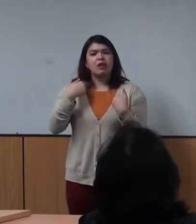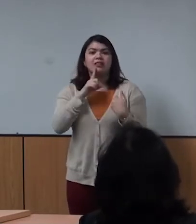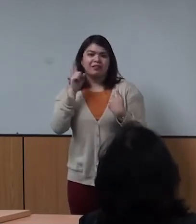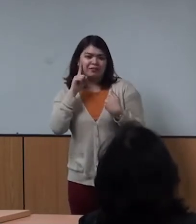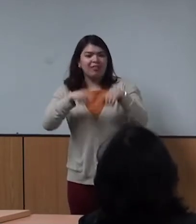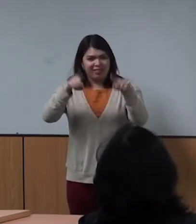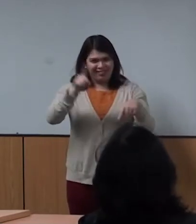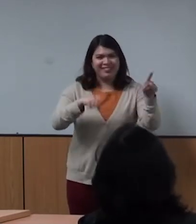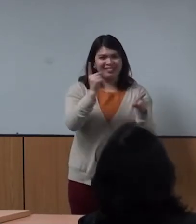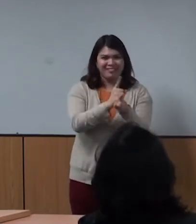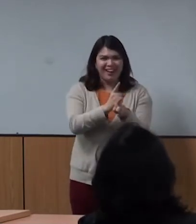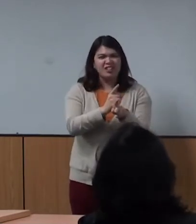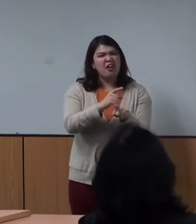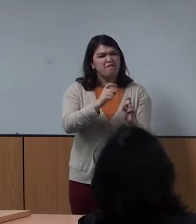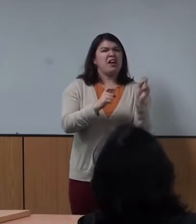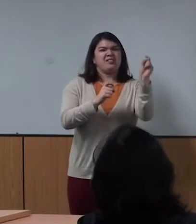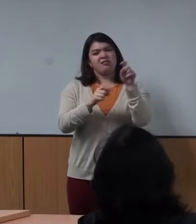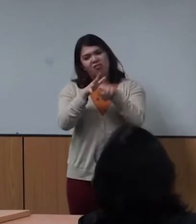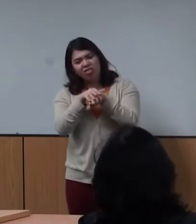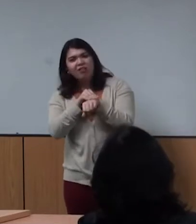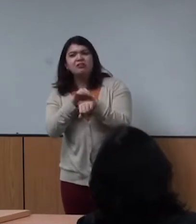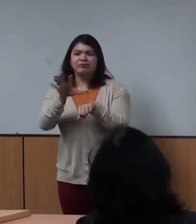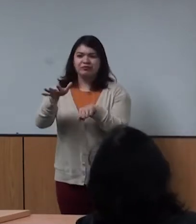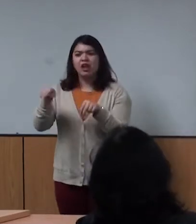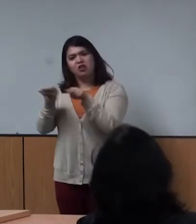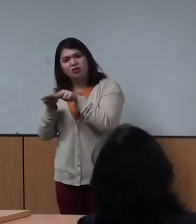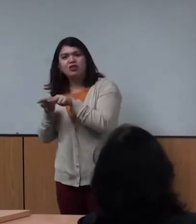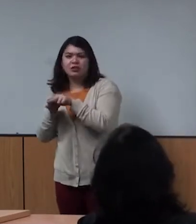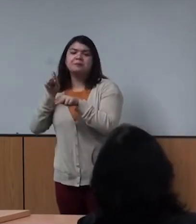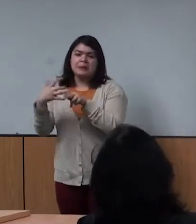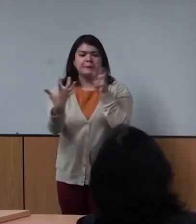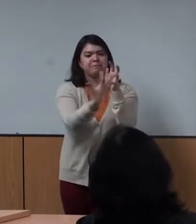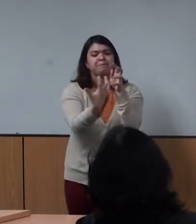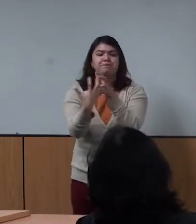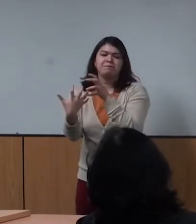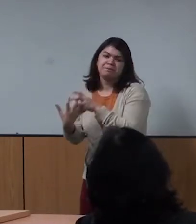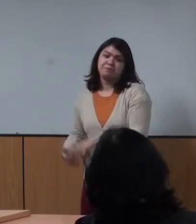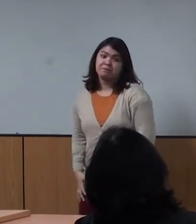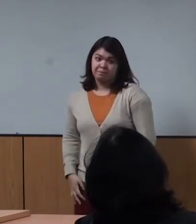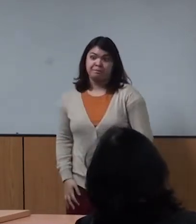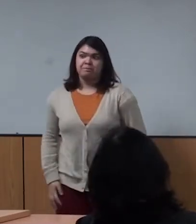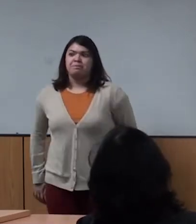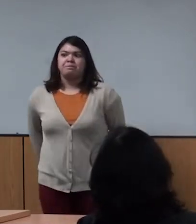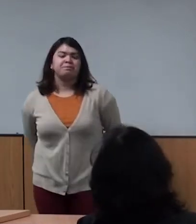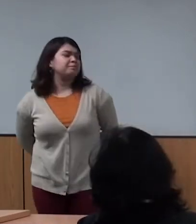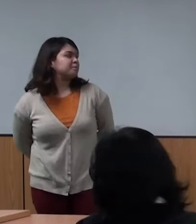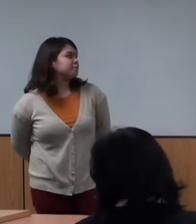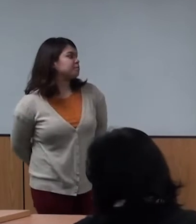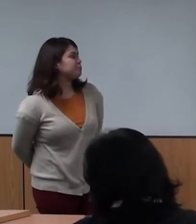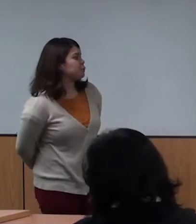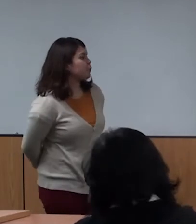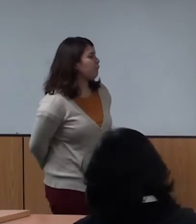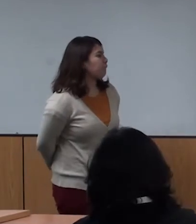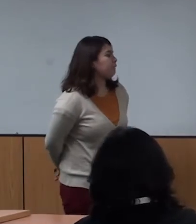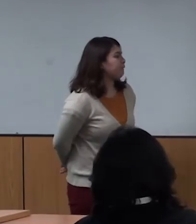have different capabilities. So we need to create differentiated teaching strategies. And